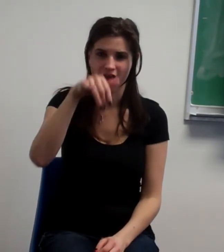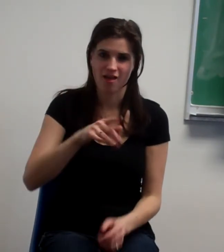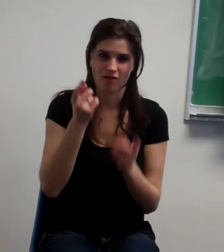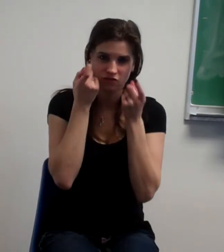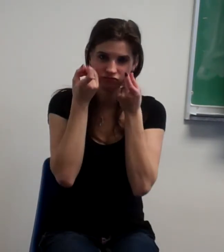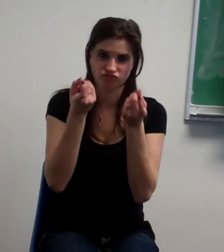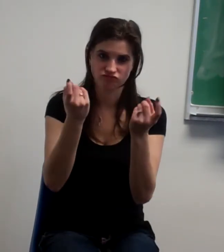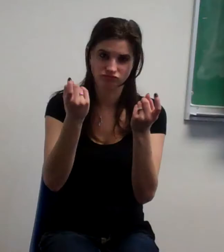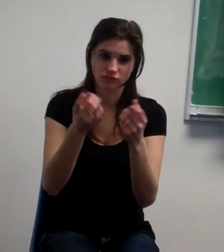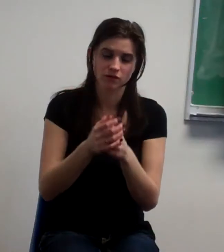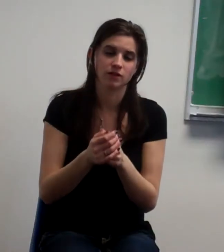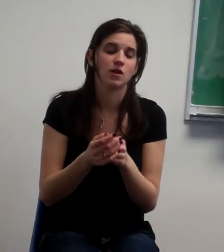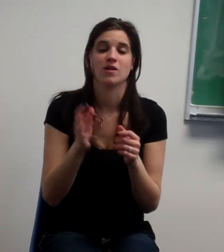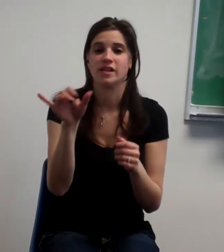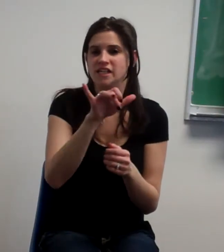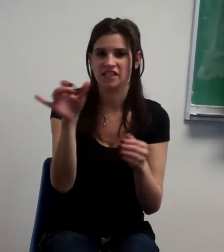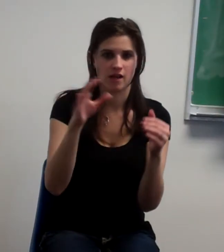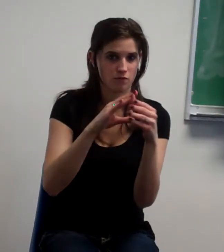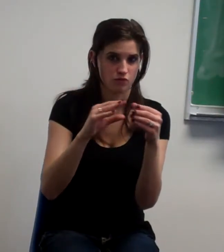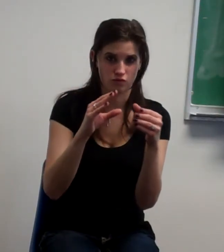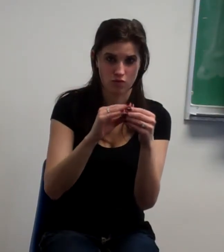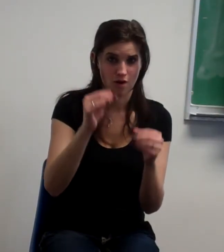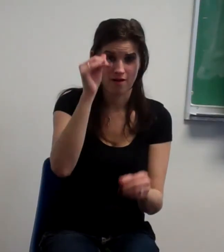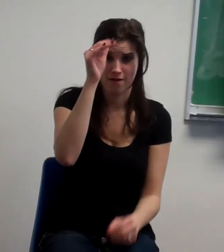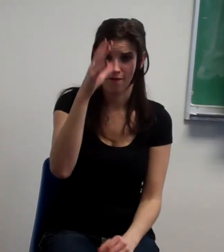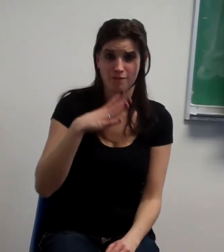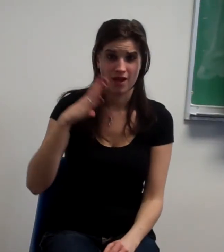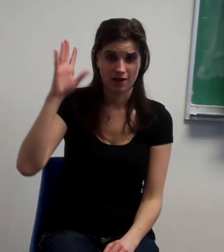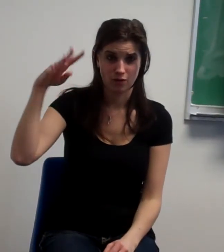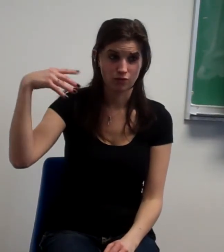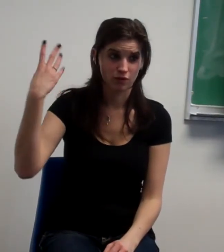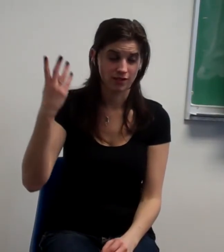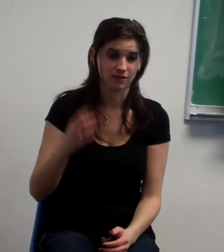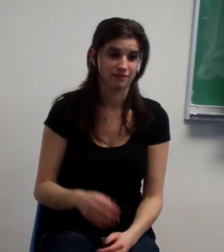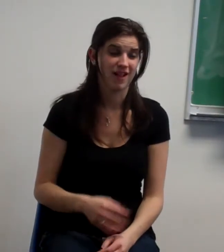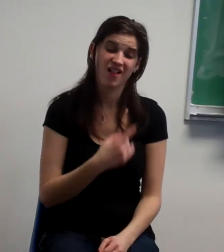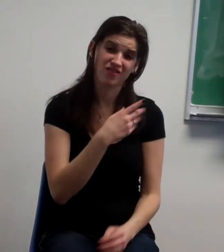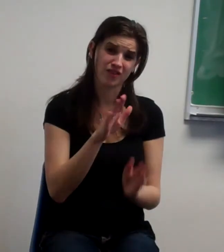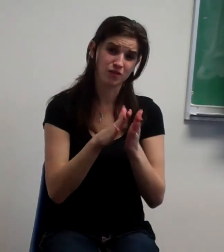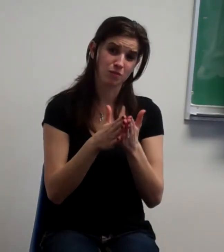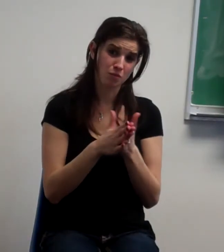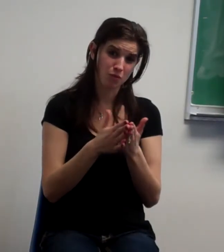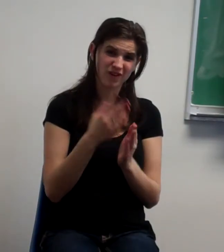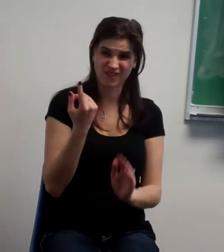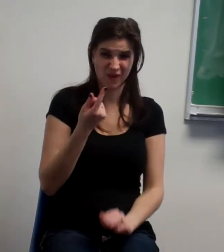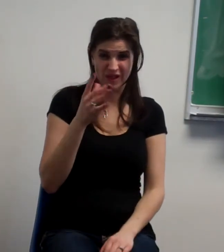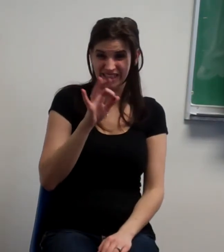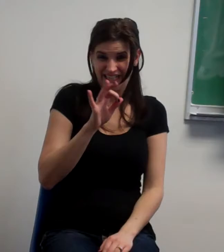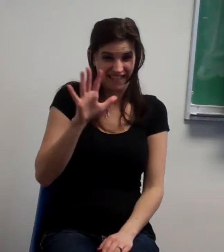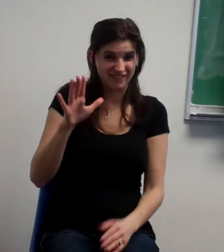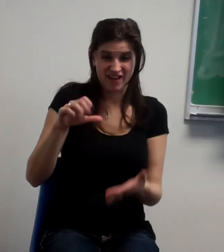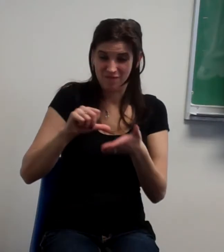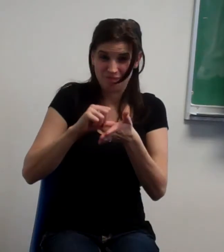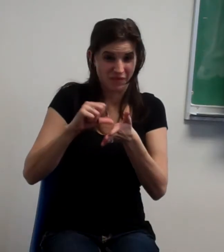the Congo, and he loses his mind. This book is only 95 pages long. And it's considered a